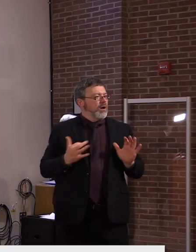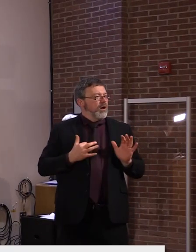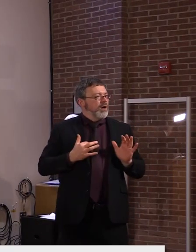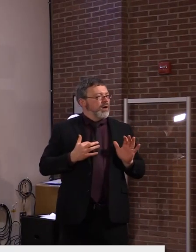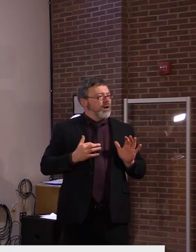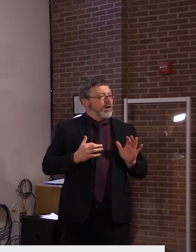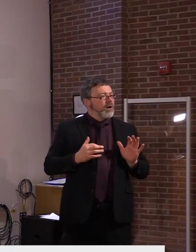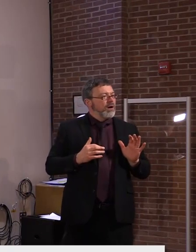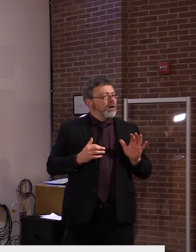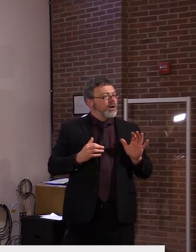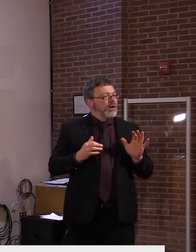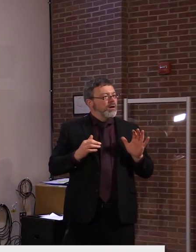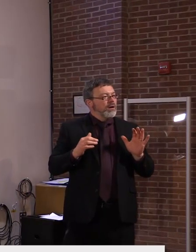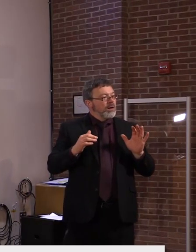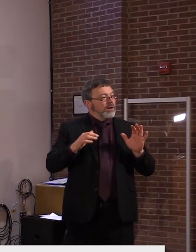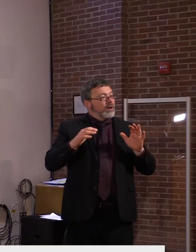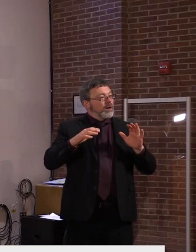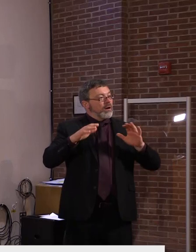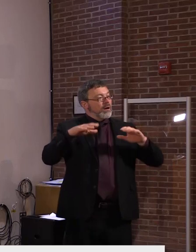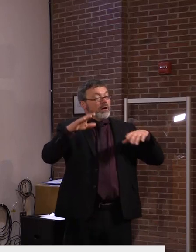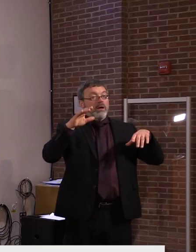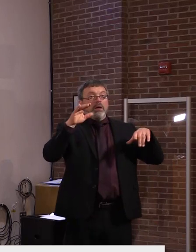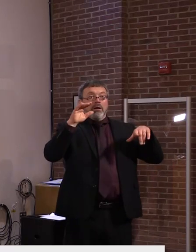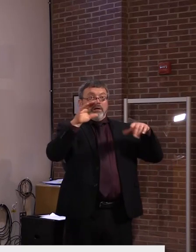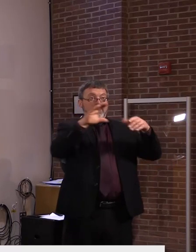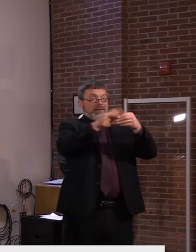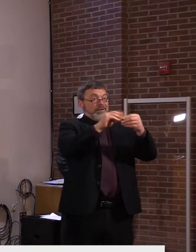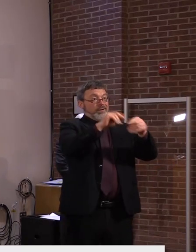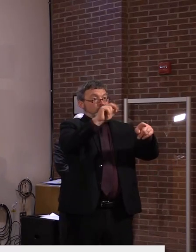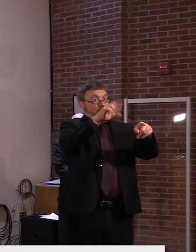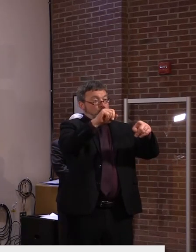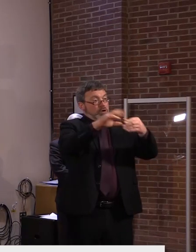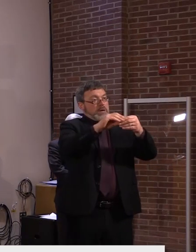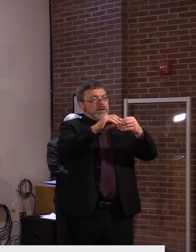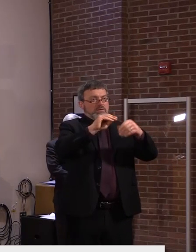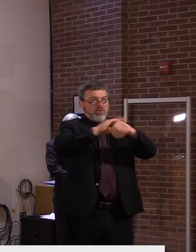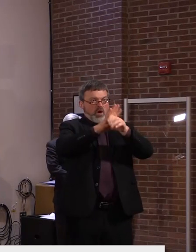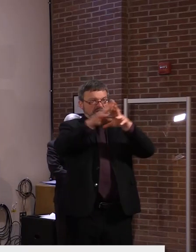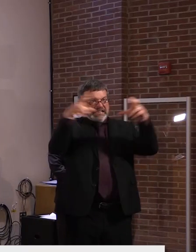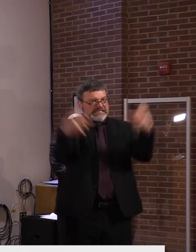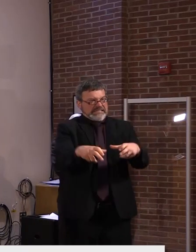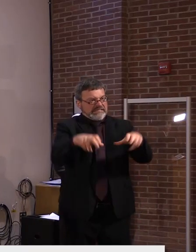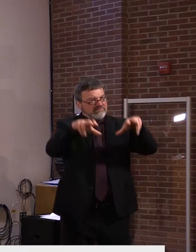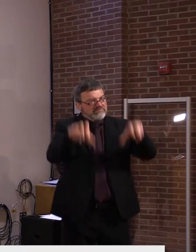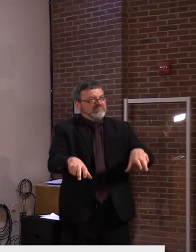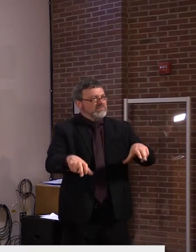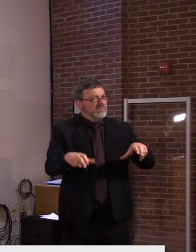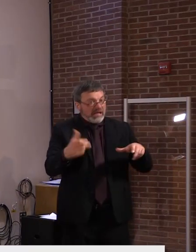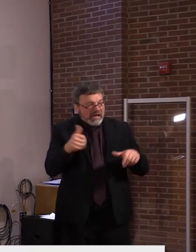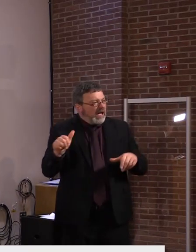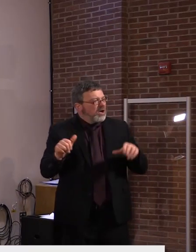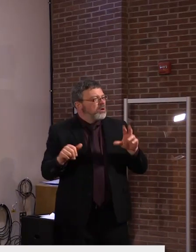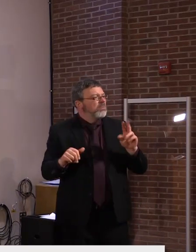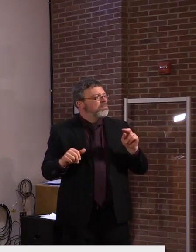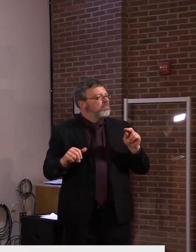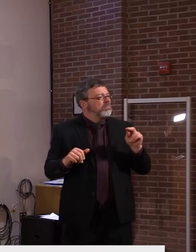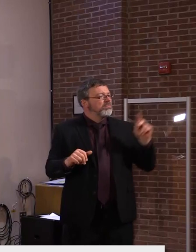is by Jeff Zients, who speaks for the White House. He's the coordinator for the